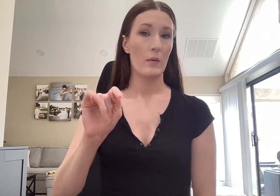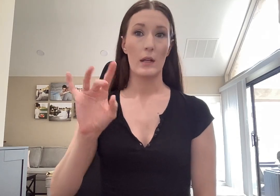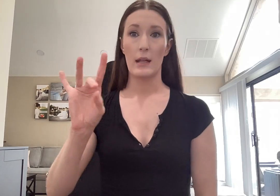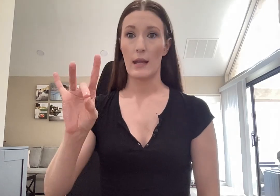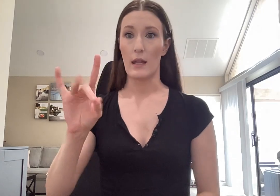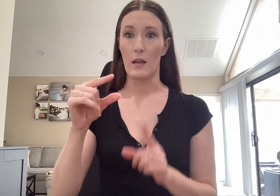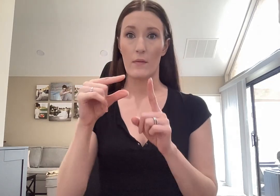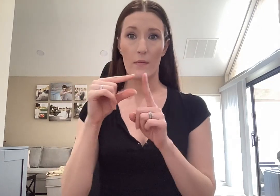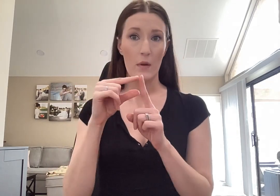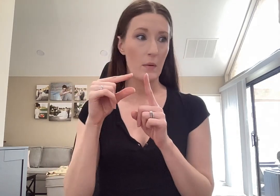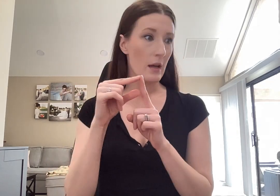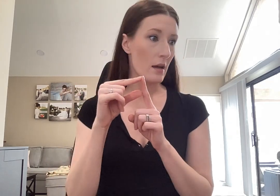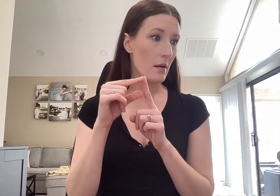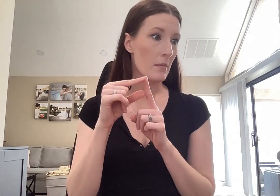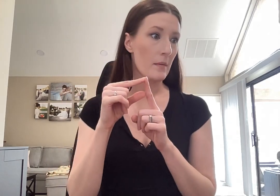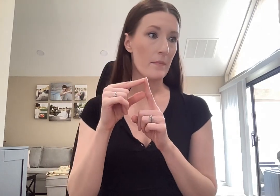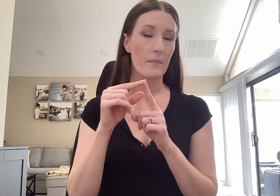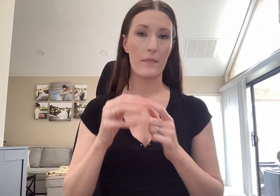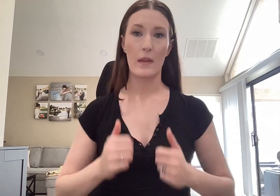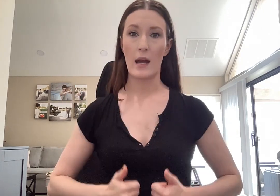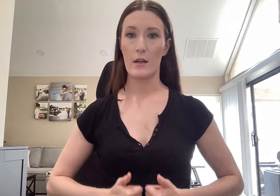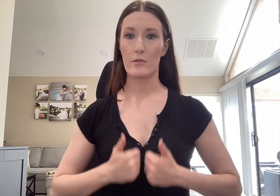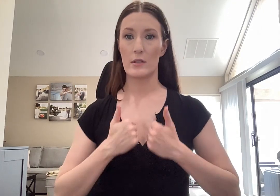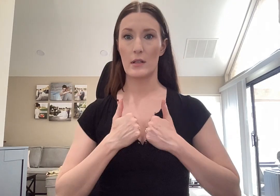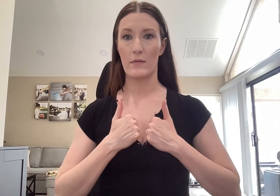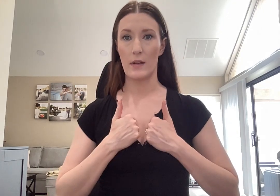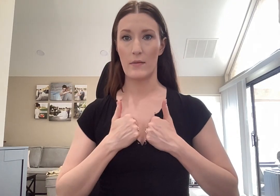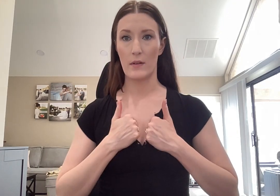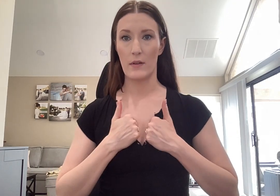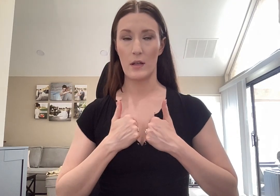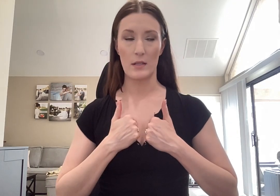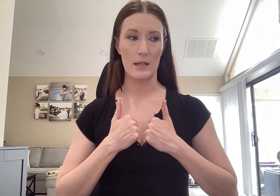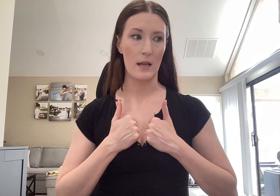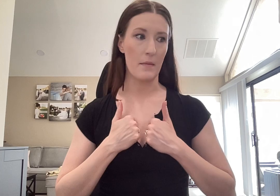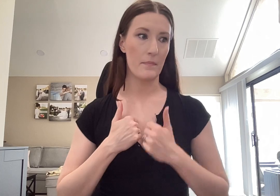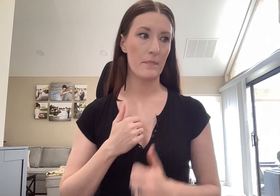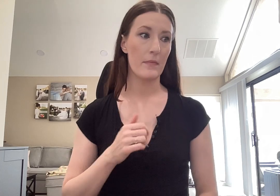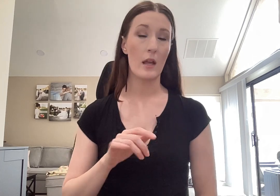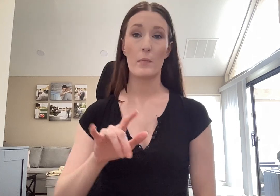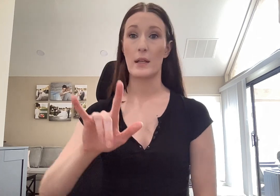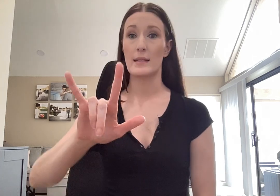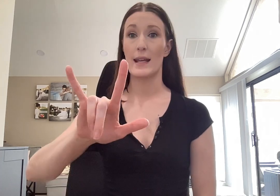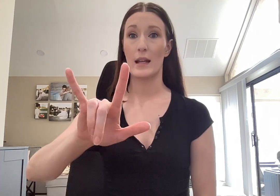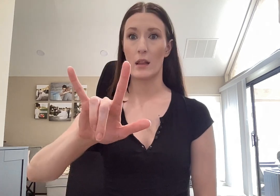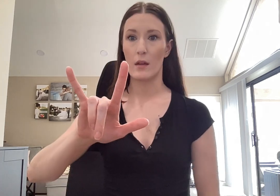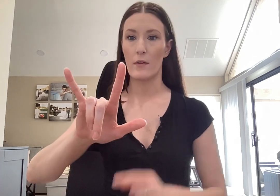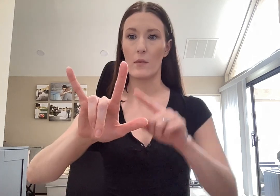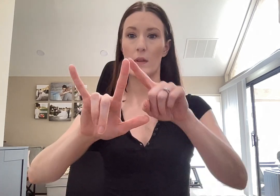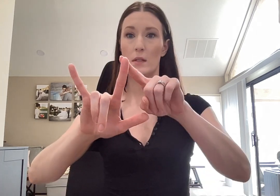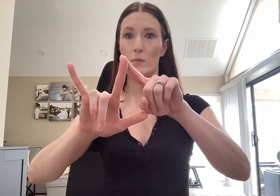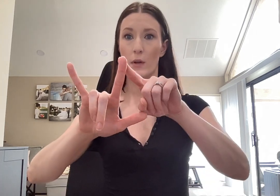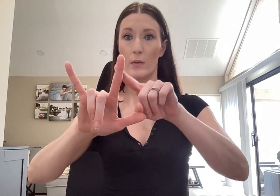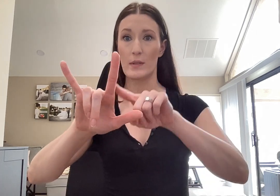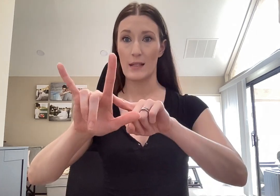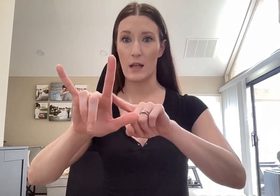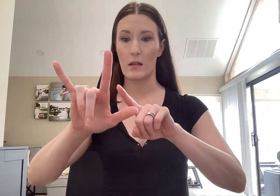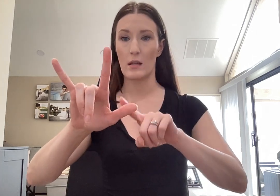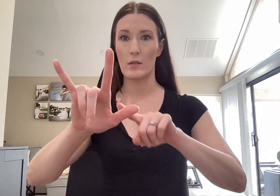Unit 8, vocab, address, live, life, living, tense up. Airplane, take an I love you. This is where you sit. These are the